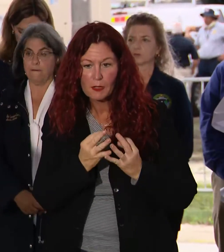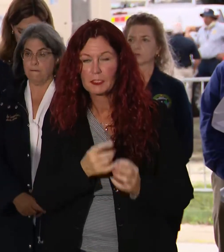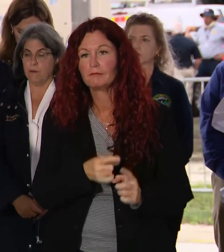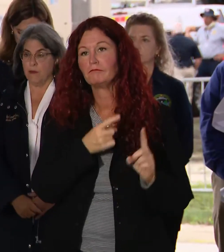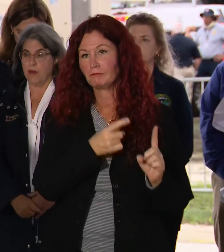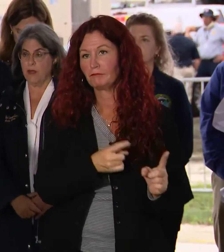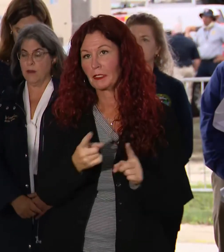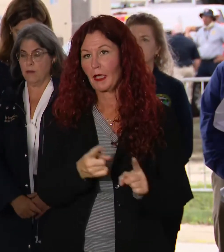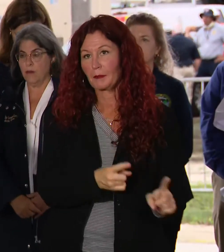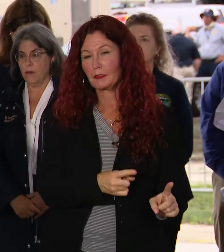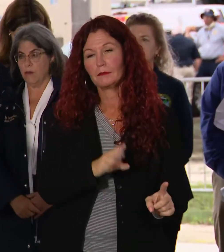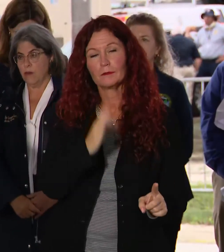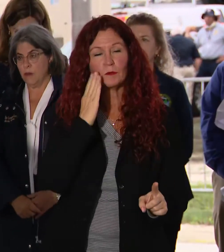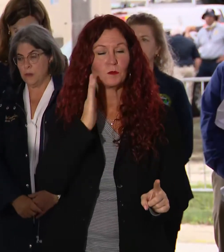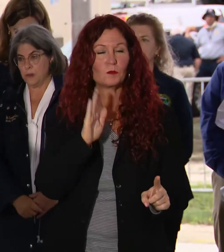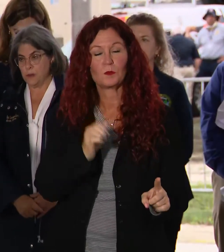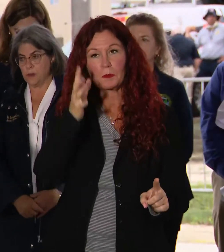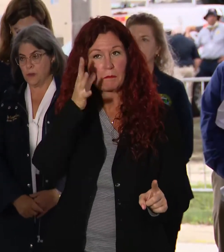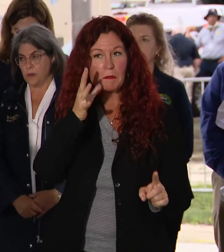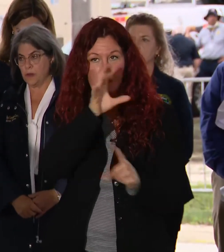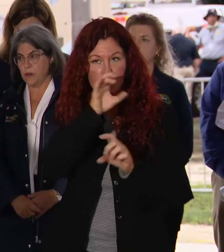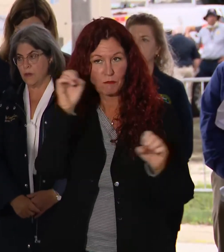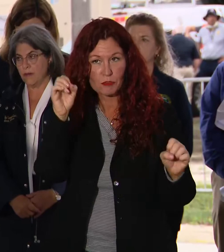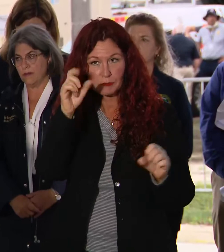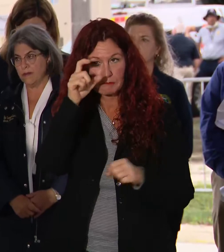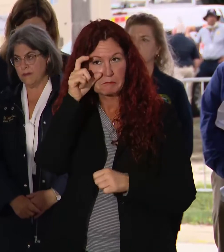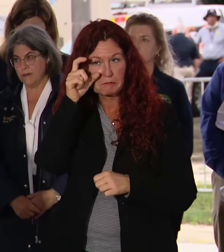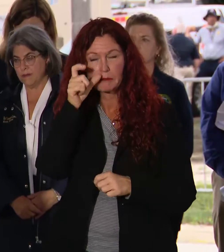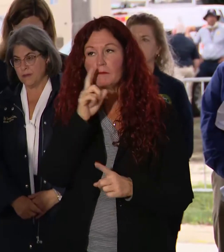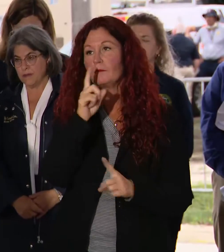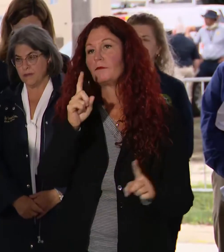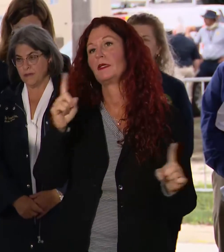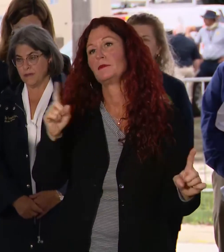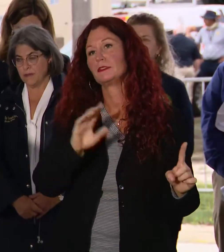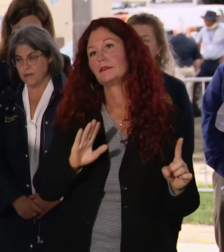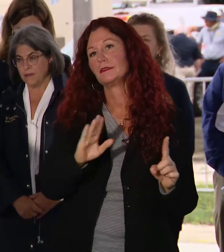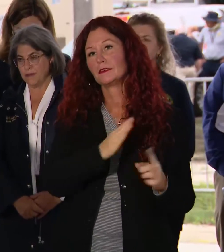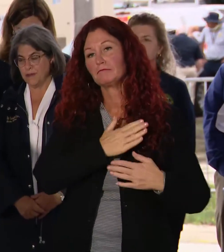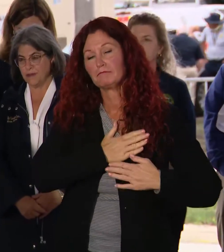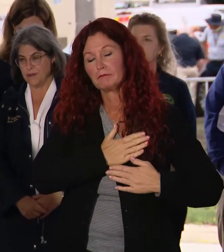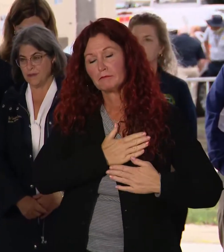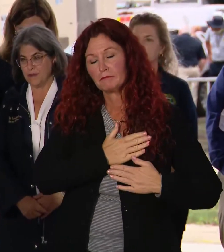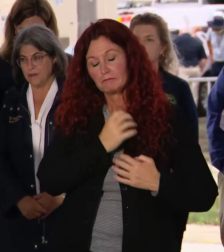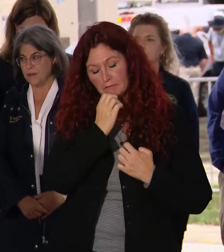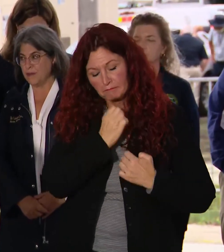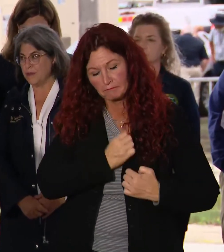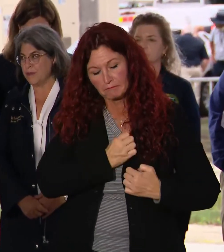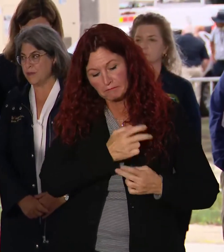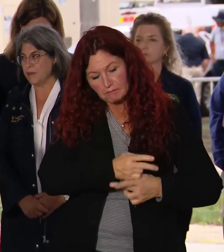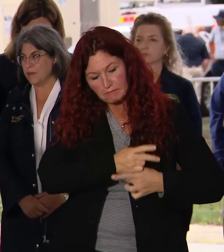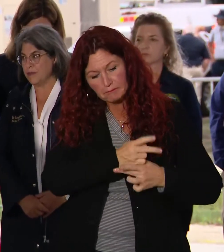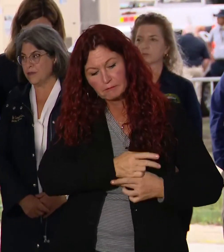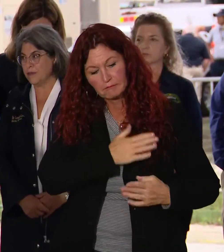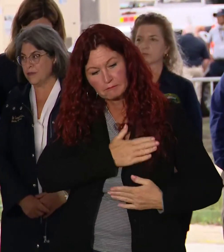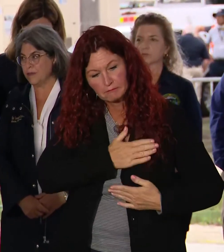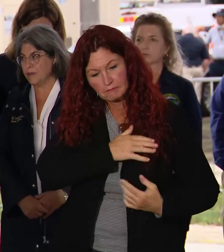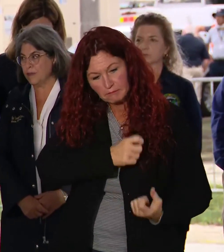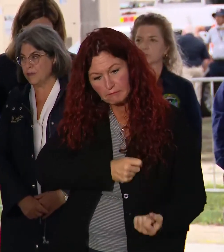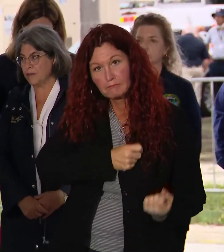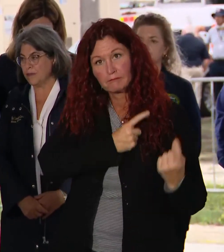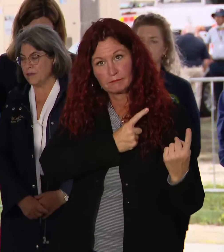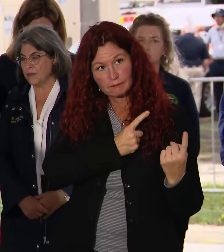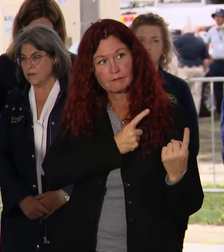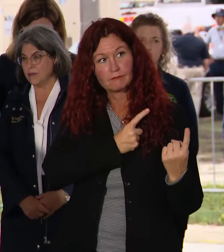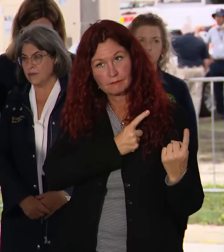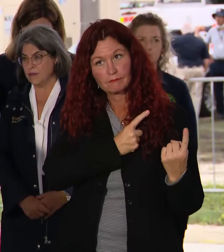known for his empathy, and as the mayor mentioned, he had the chance to share his own horrendous